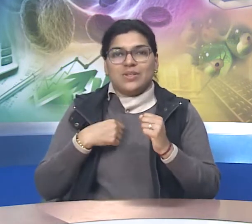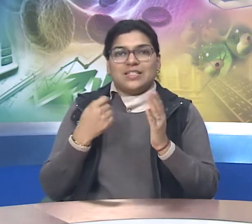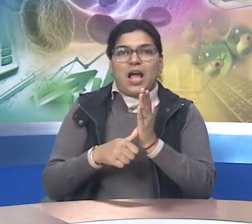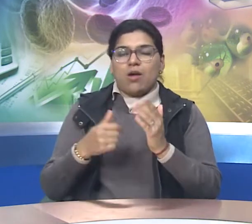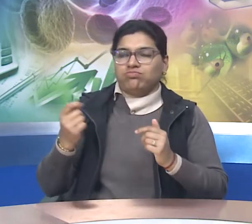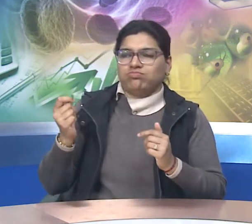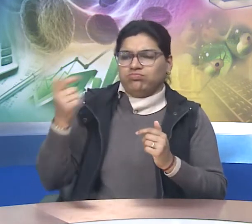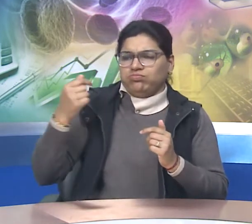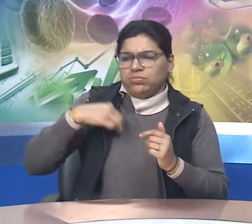apply for a